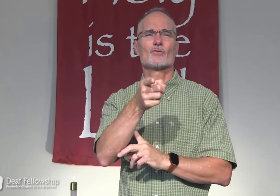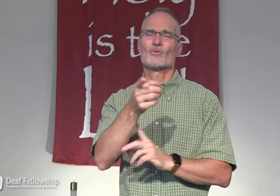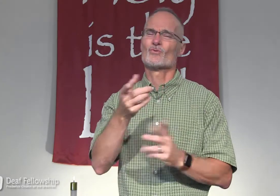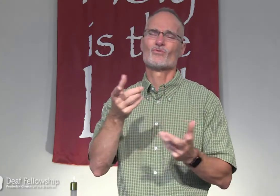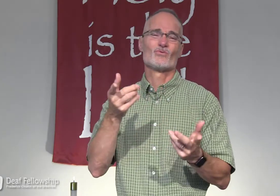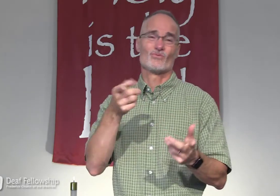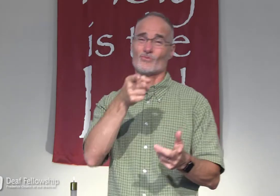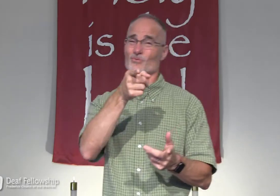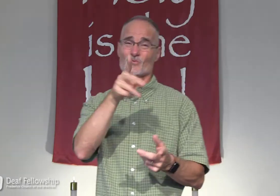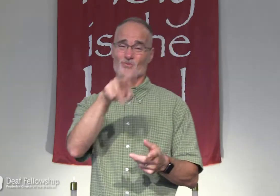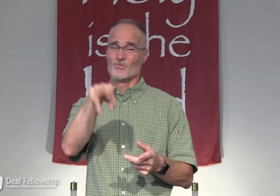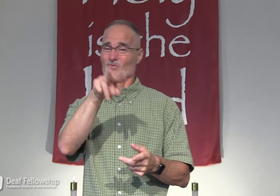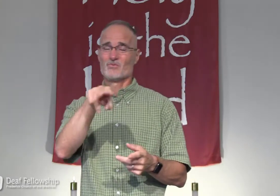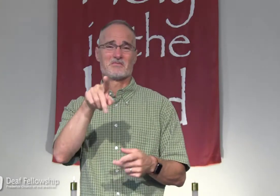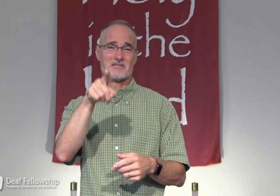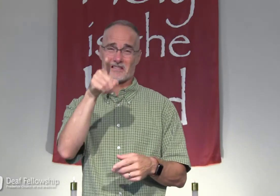Or if someone tries to convince you